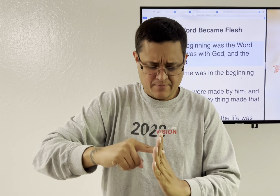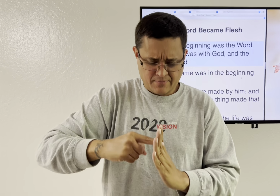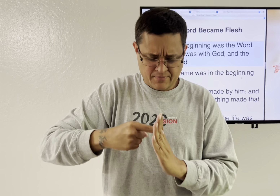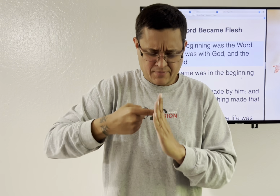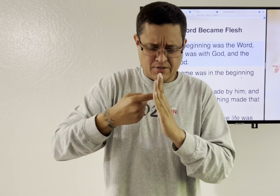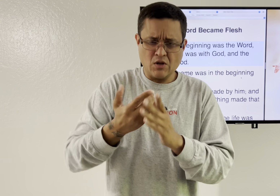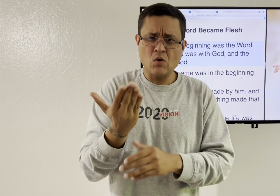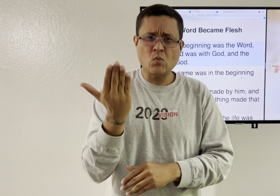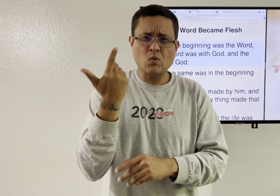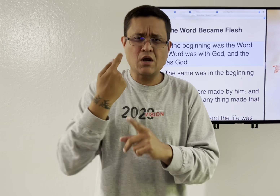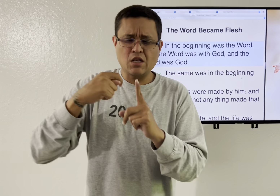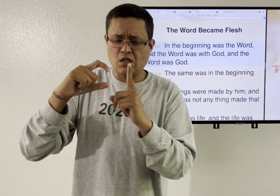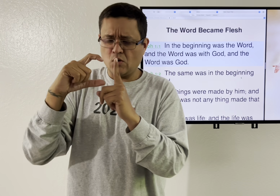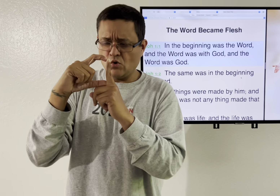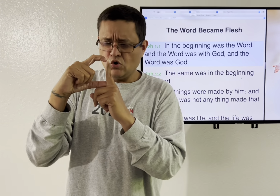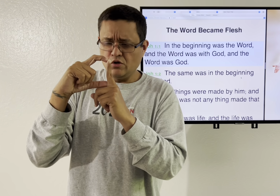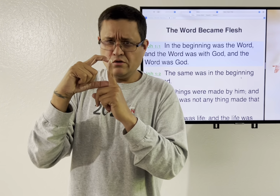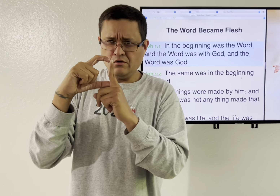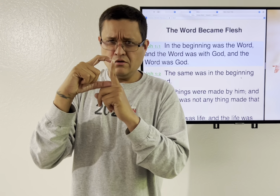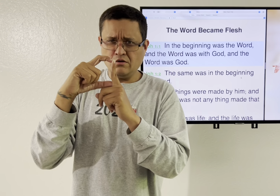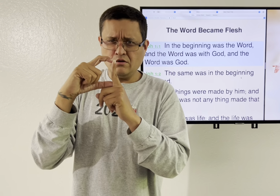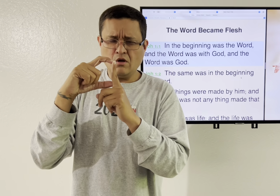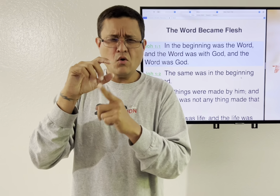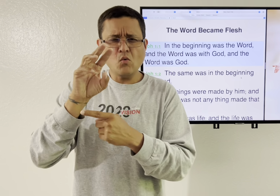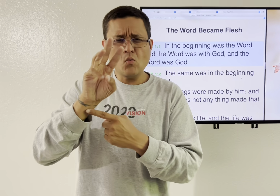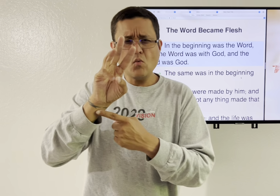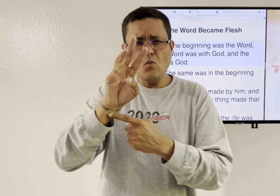Wait a minute. It says, "In the beginning was the Word."